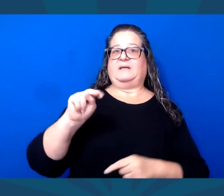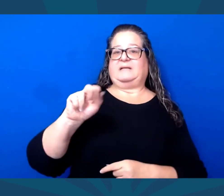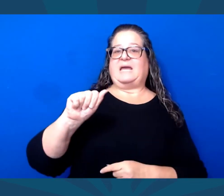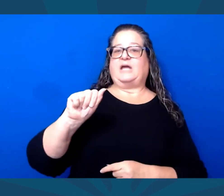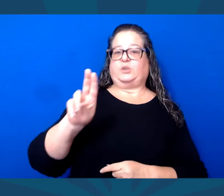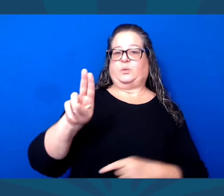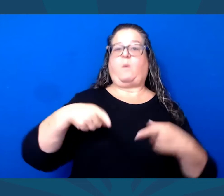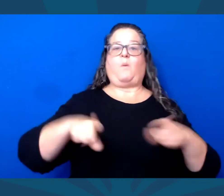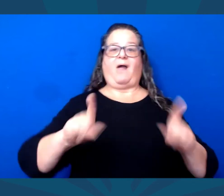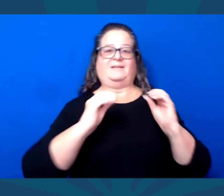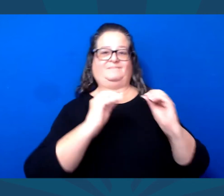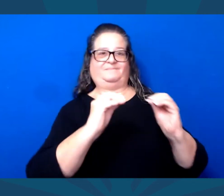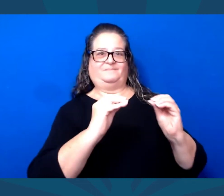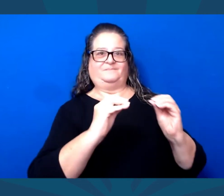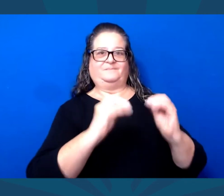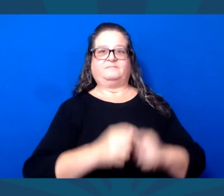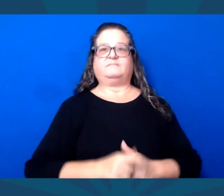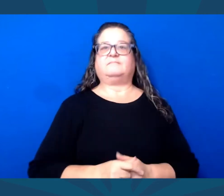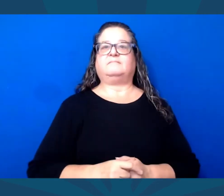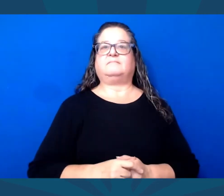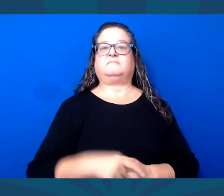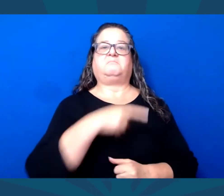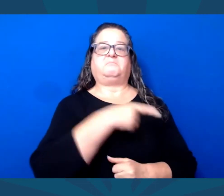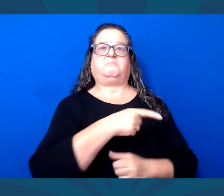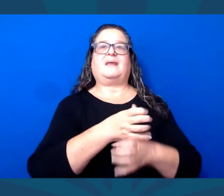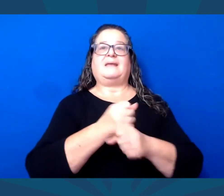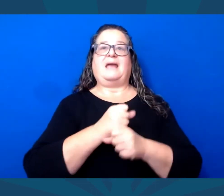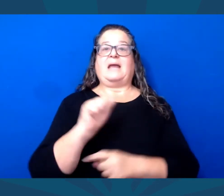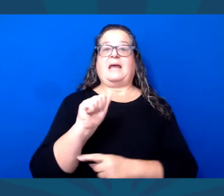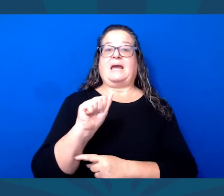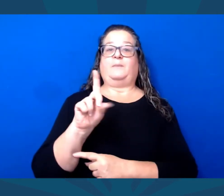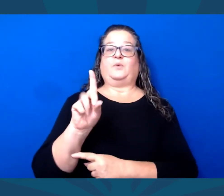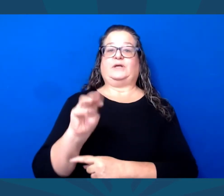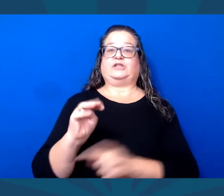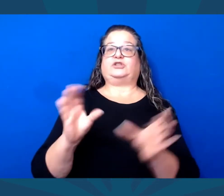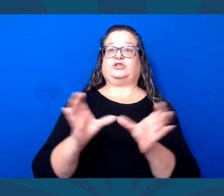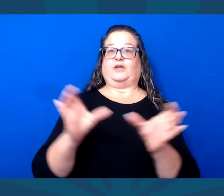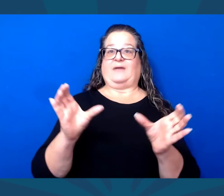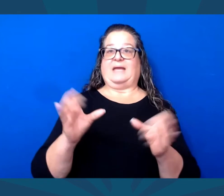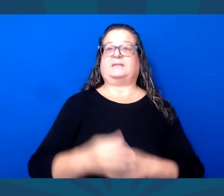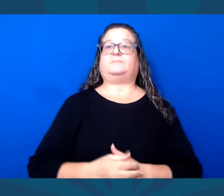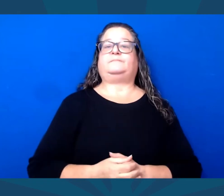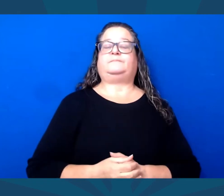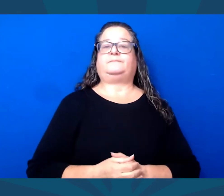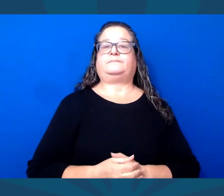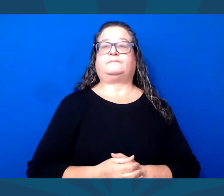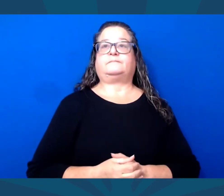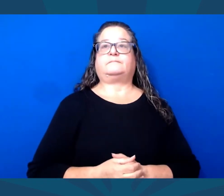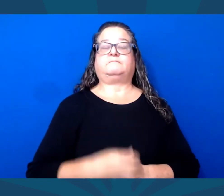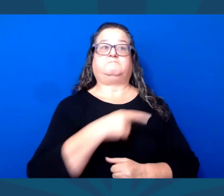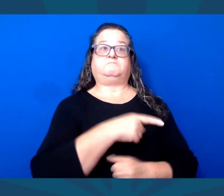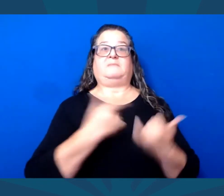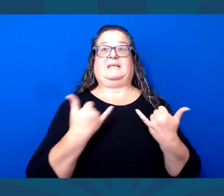University. While continuing to teach, he received his administrator certification and is now supporting the